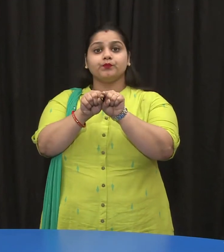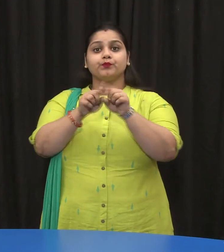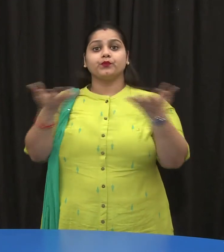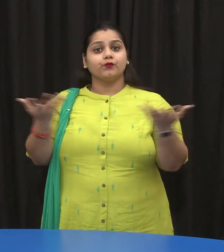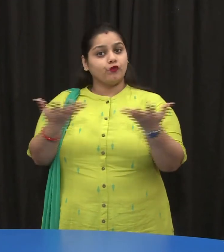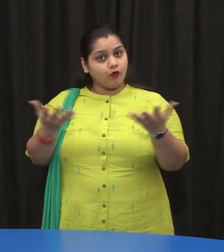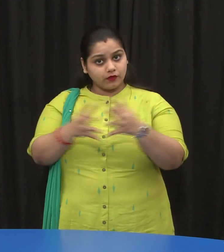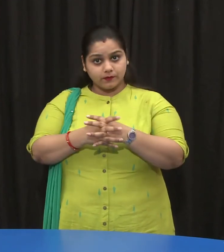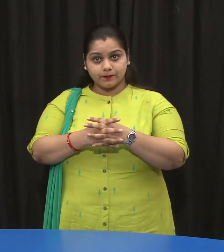insert.